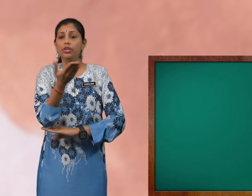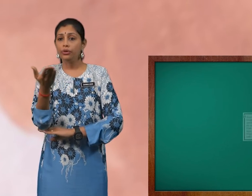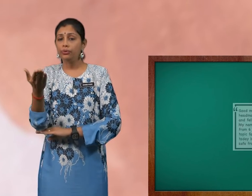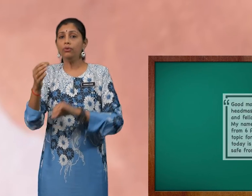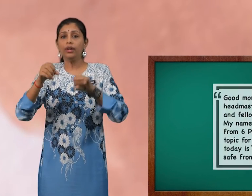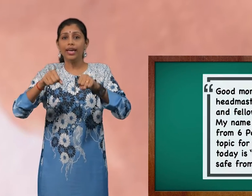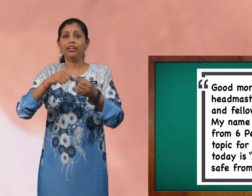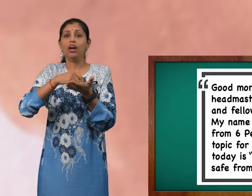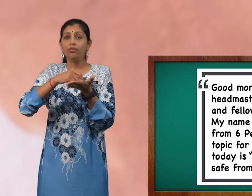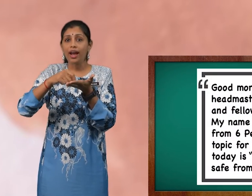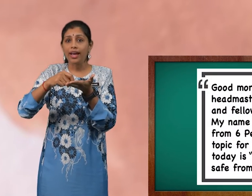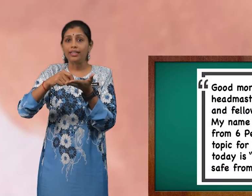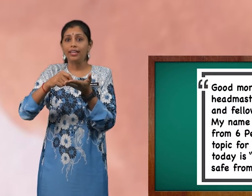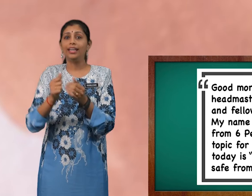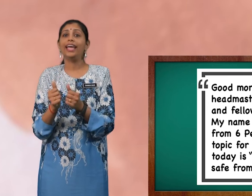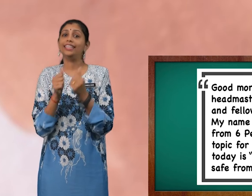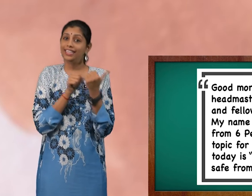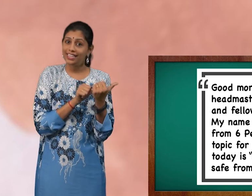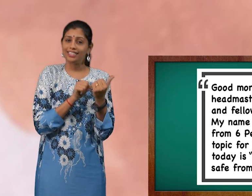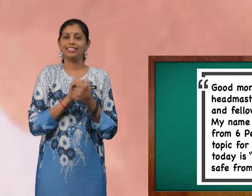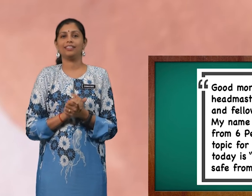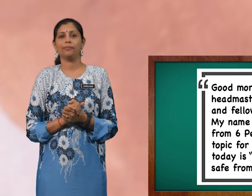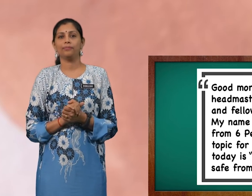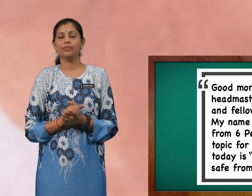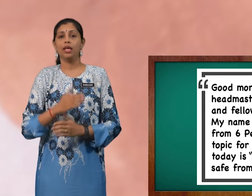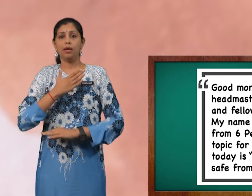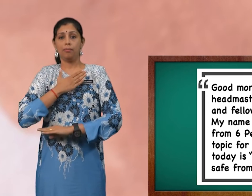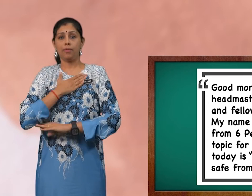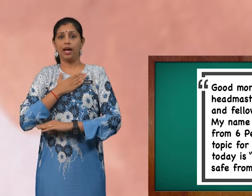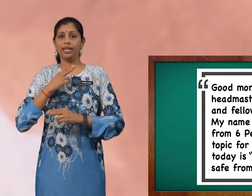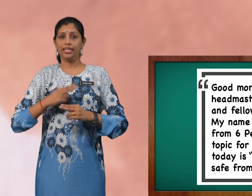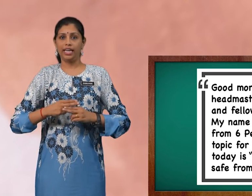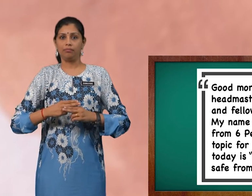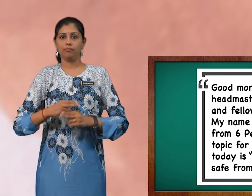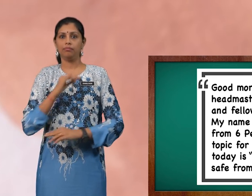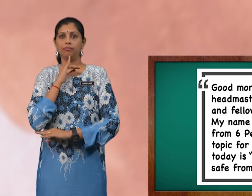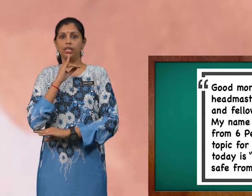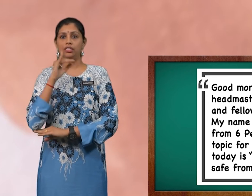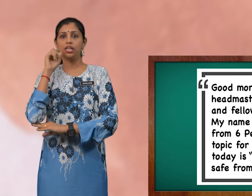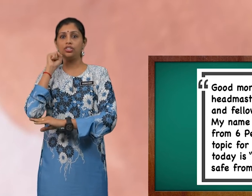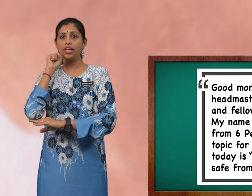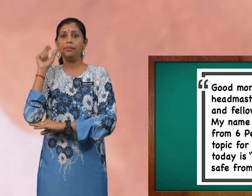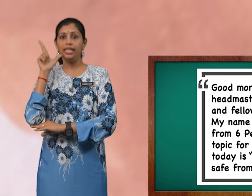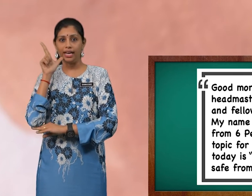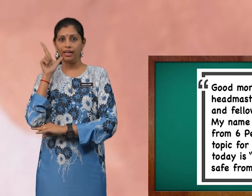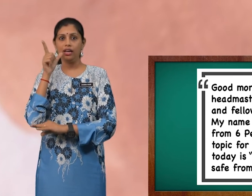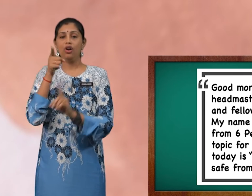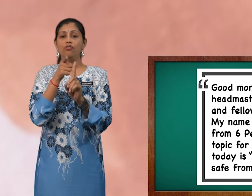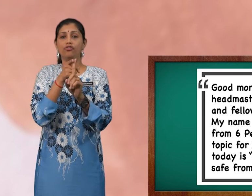You can write like this. My name is Shamila